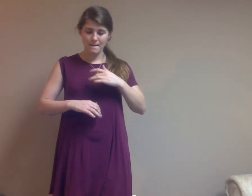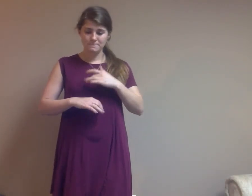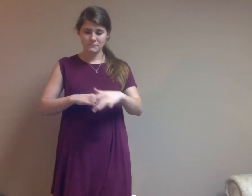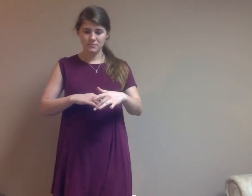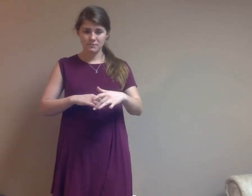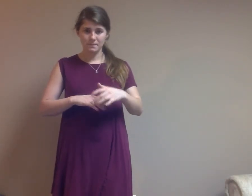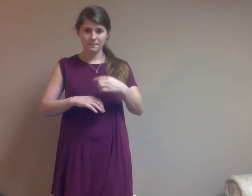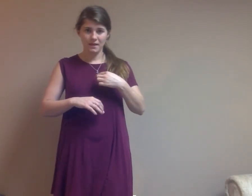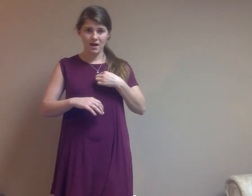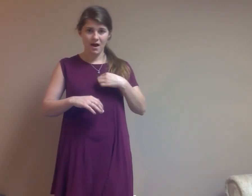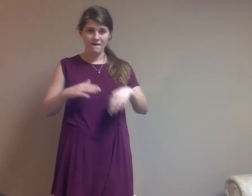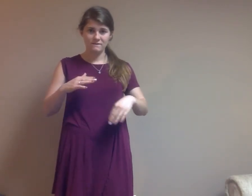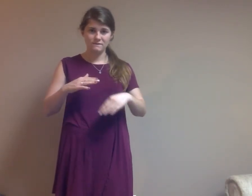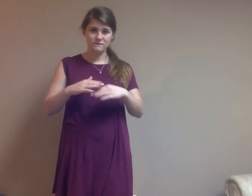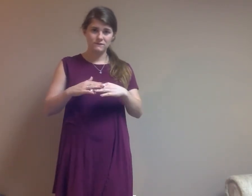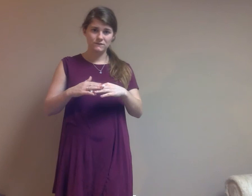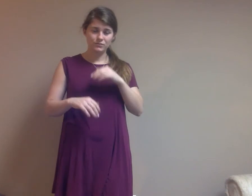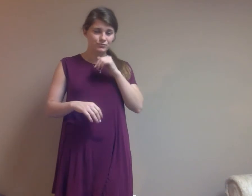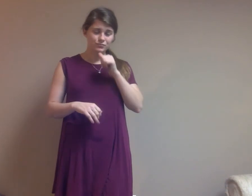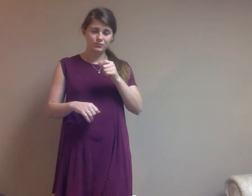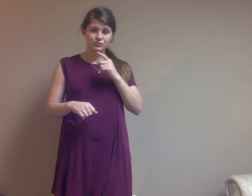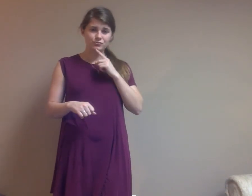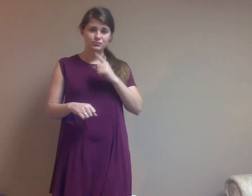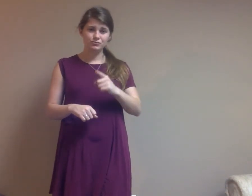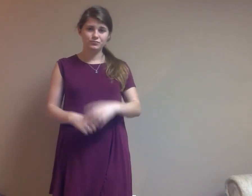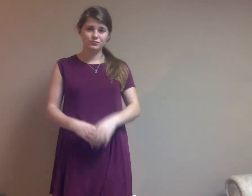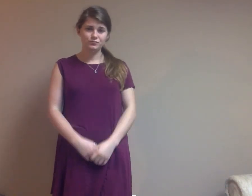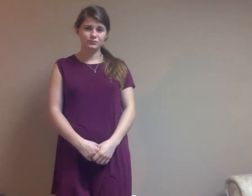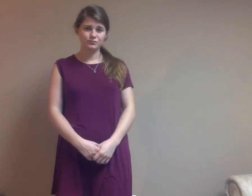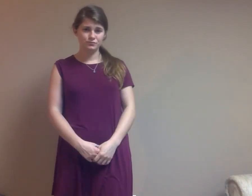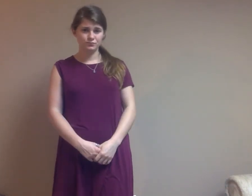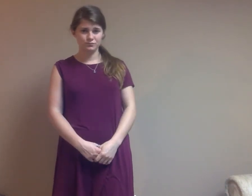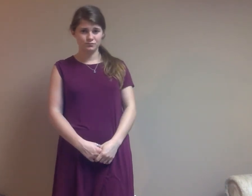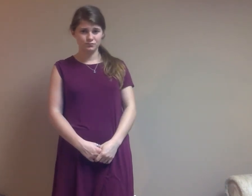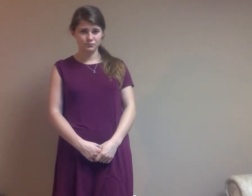am starting to do the local pub quiz, I'm getting quite good at that, so that's got to be a plus. But,